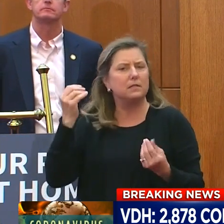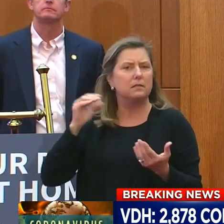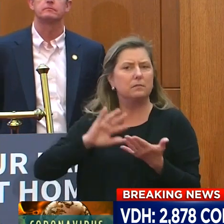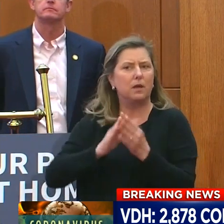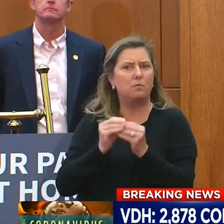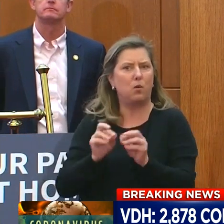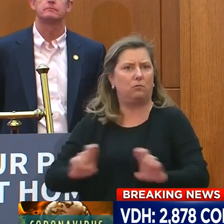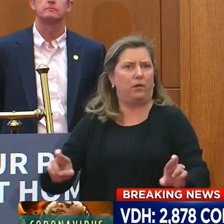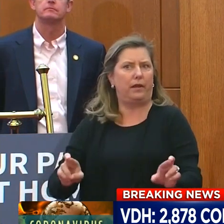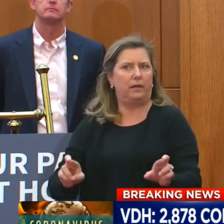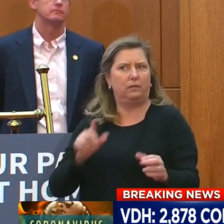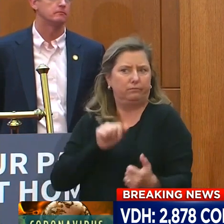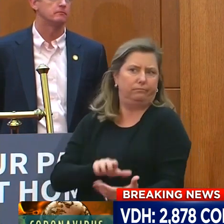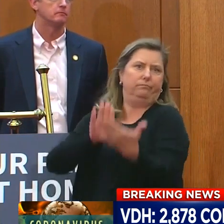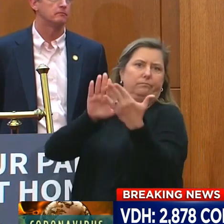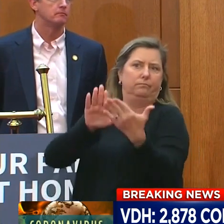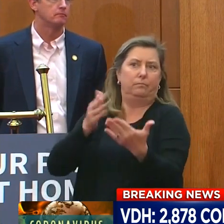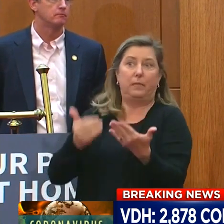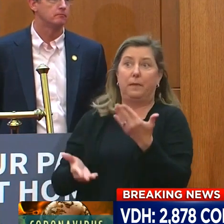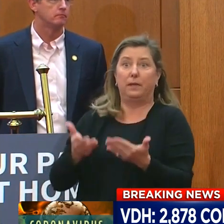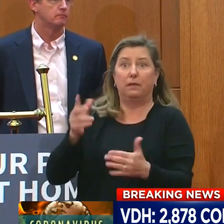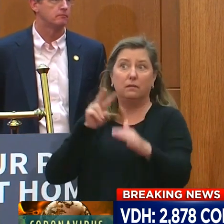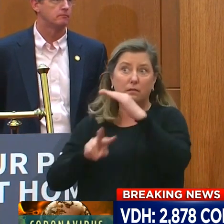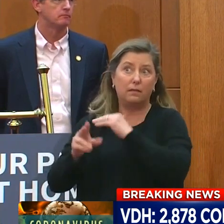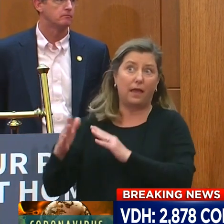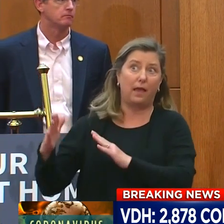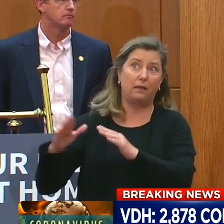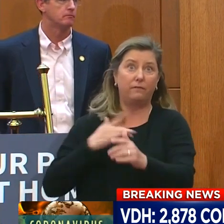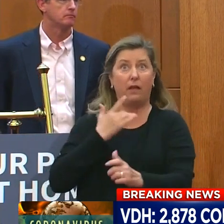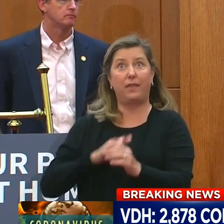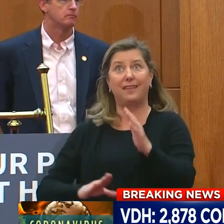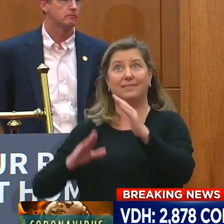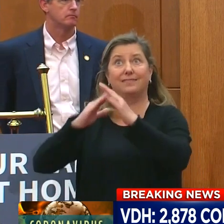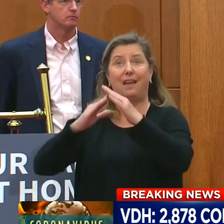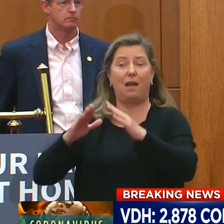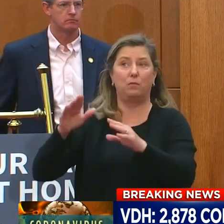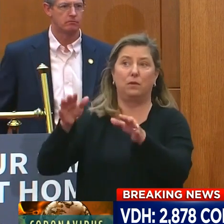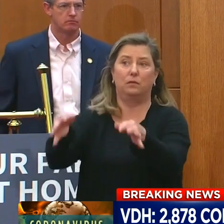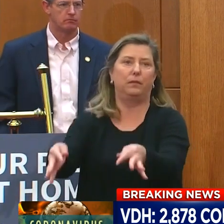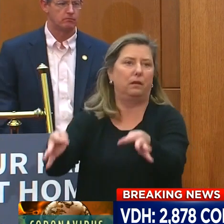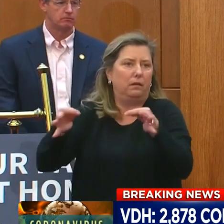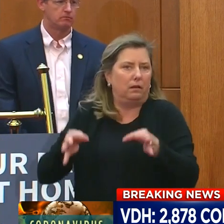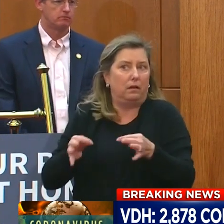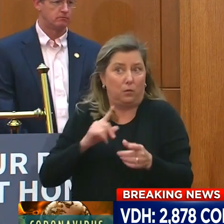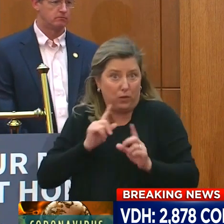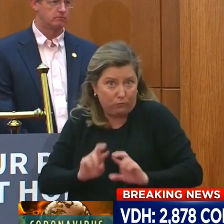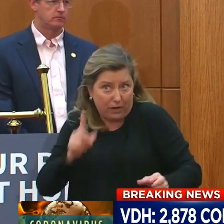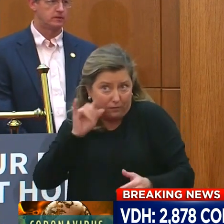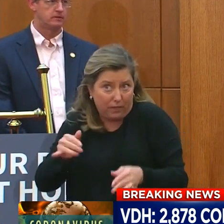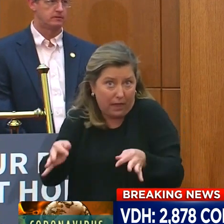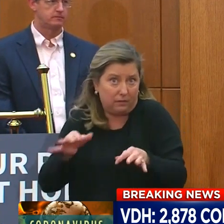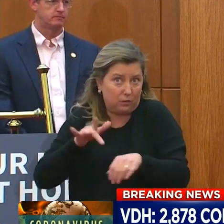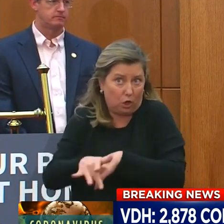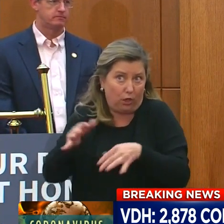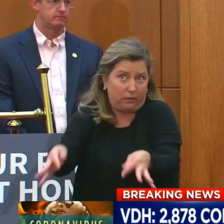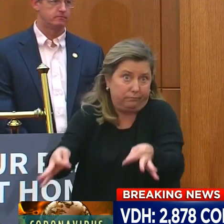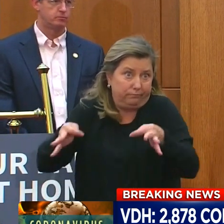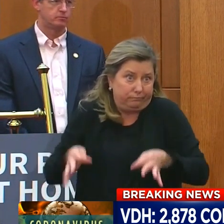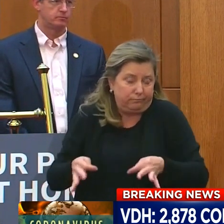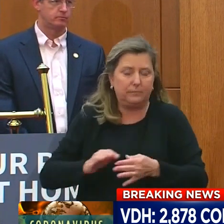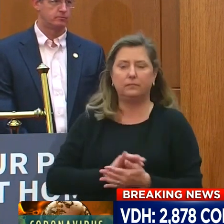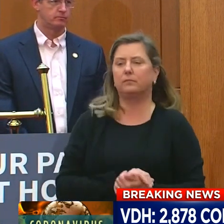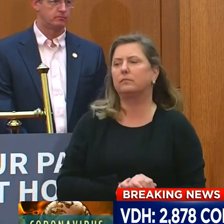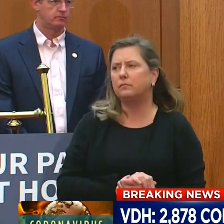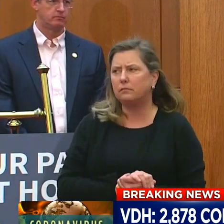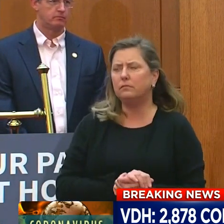immediately prepared for what could be an earlier peak date than predicted? The question is the data that is coming out on one particular